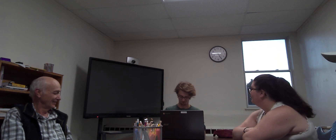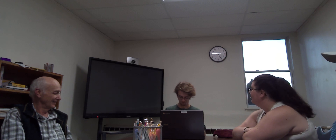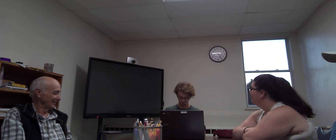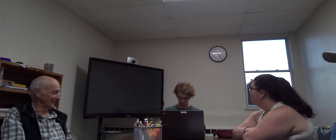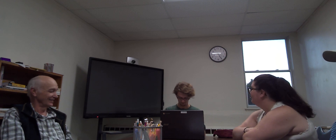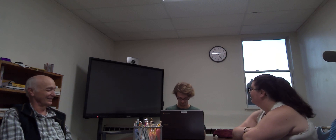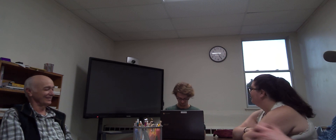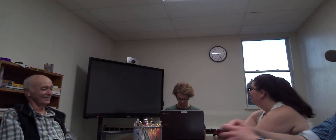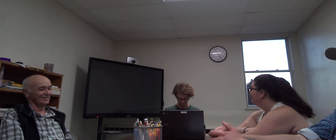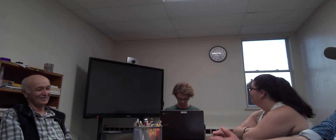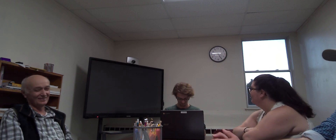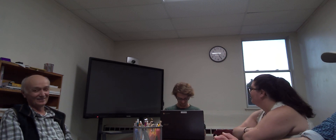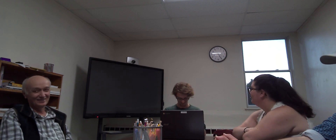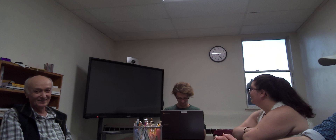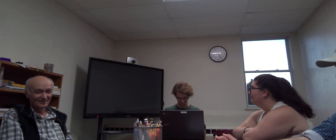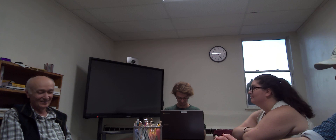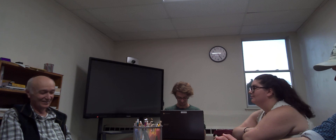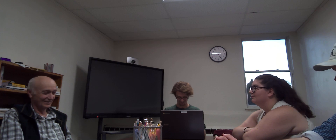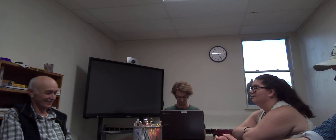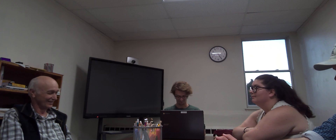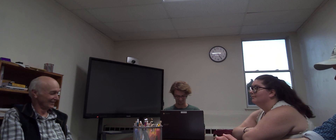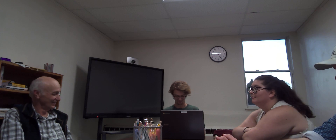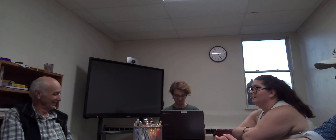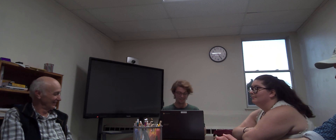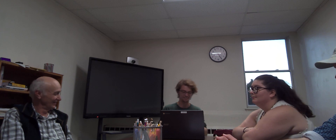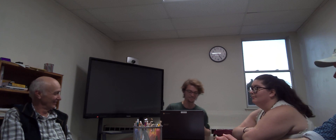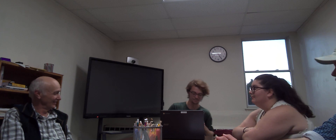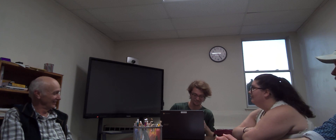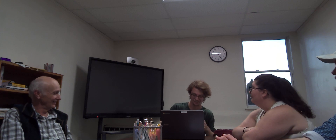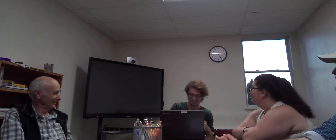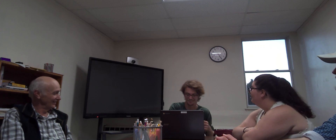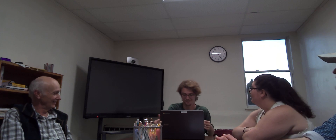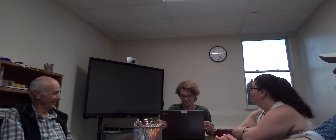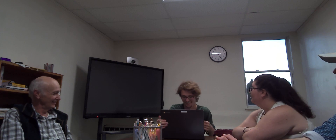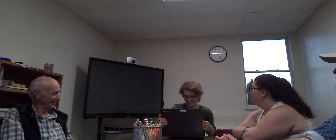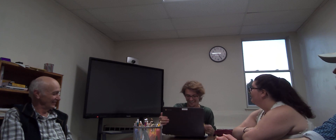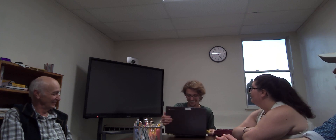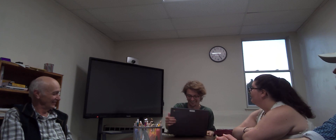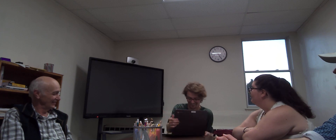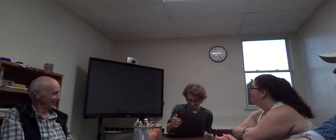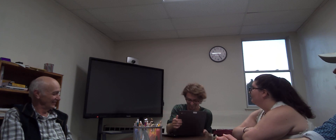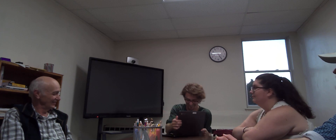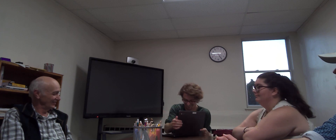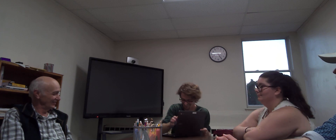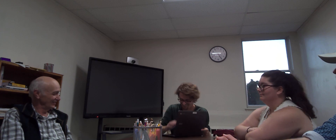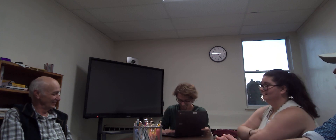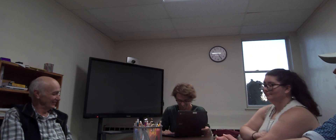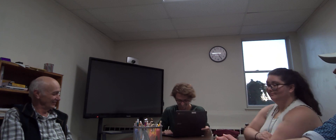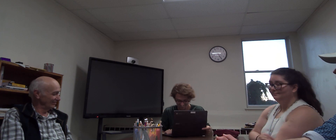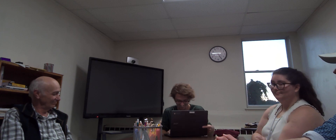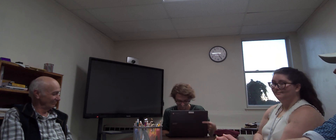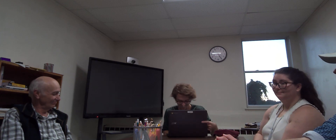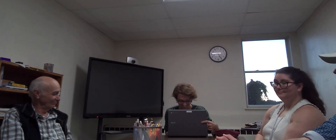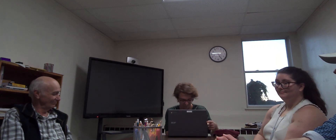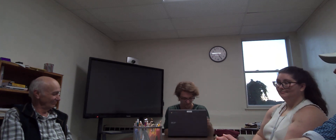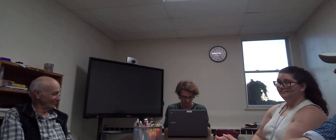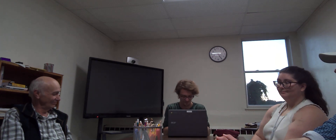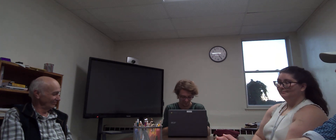problem, why? and we're gonna see how Where's this goes. how? Excuse me for just a moment, I need to have these. I don't know. What's